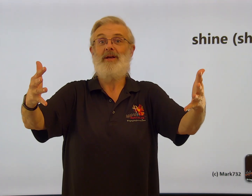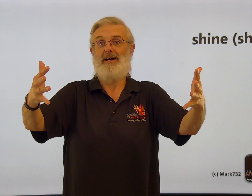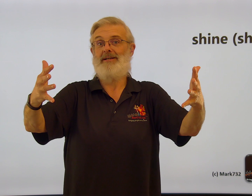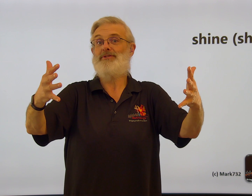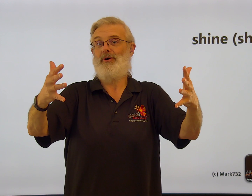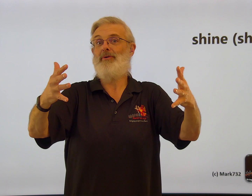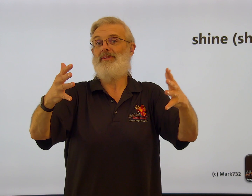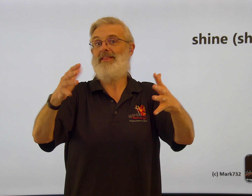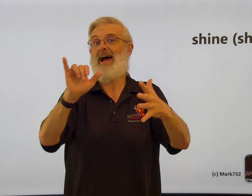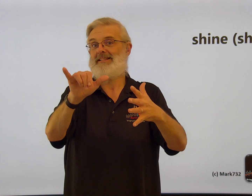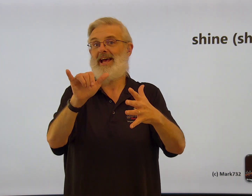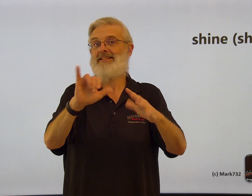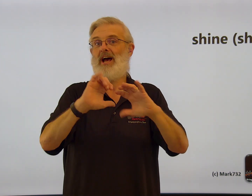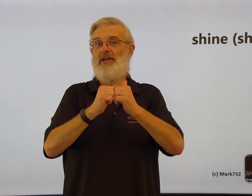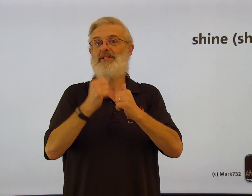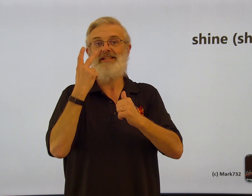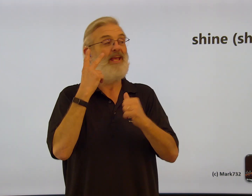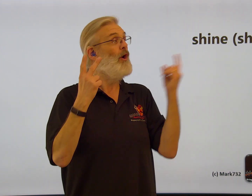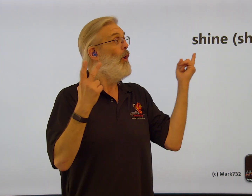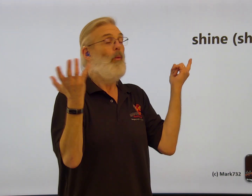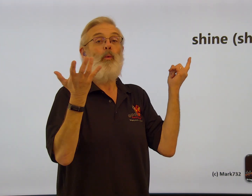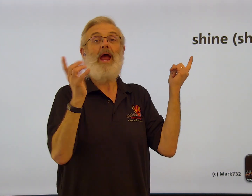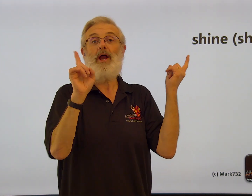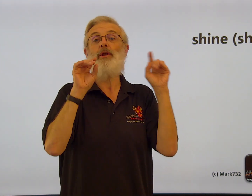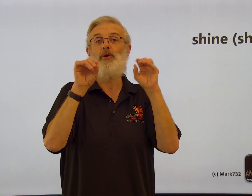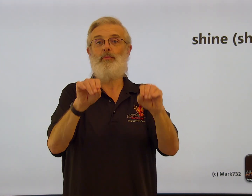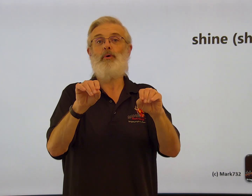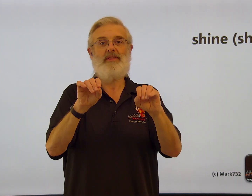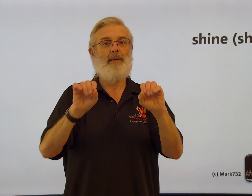So that's how you see where do you put that. But it's the